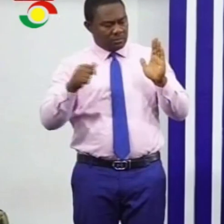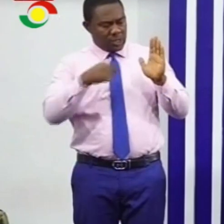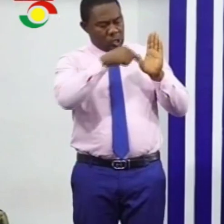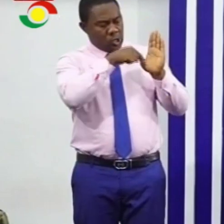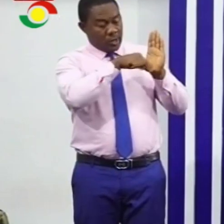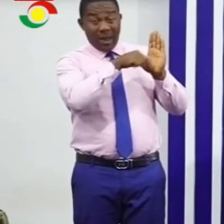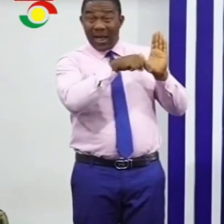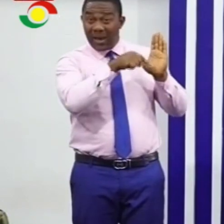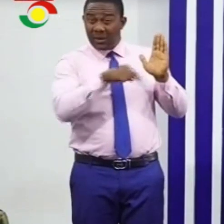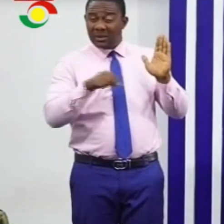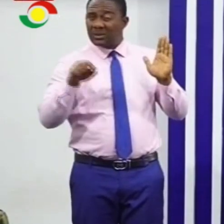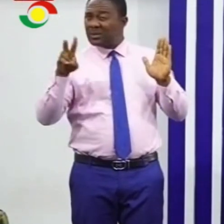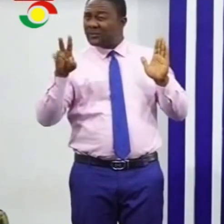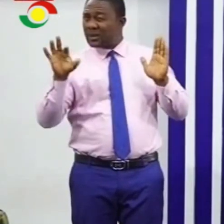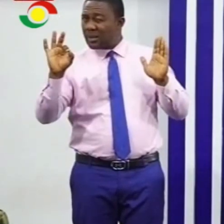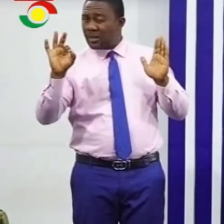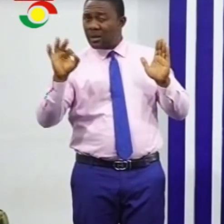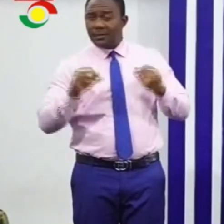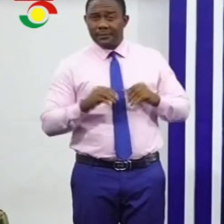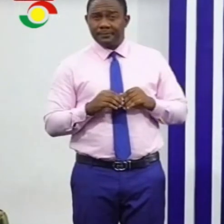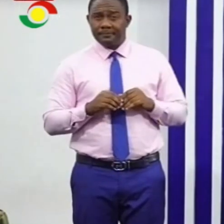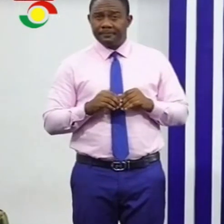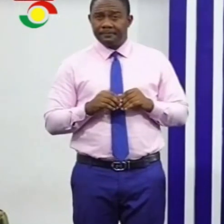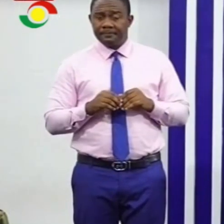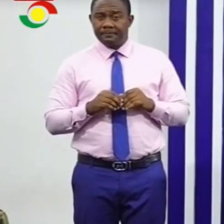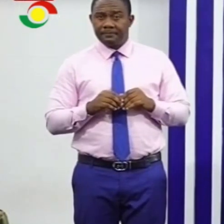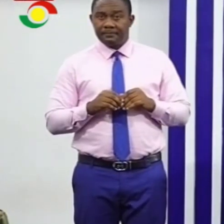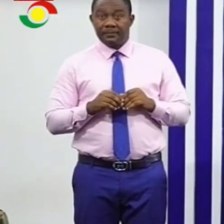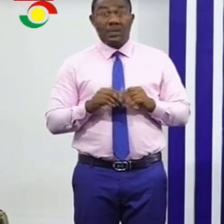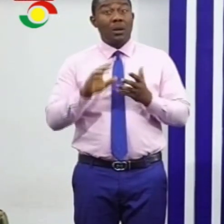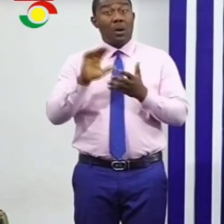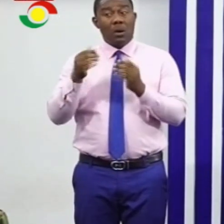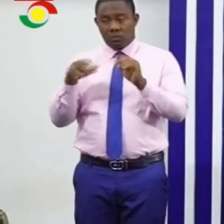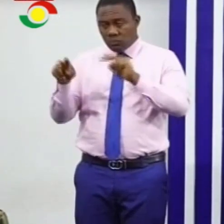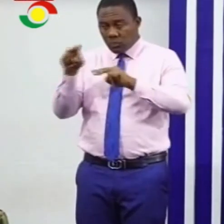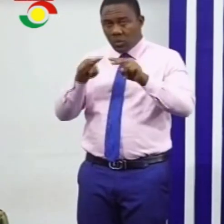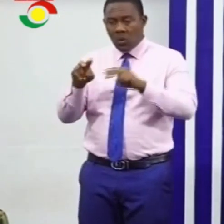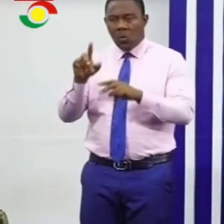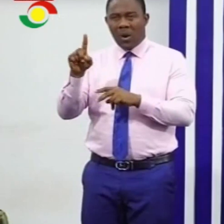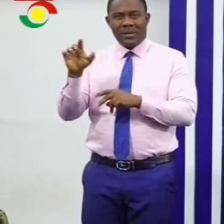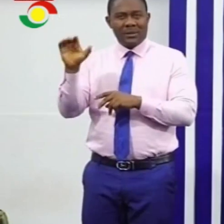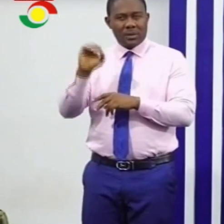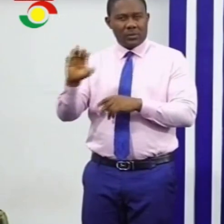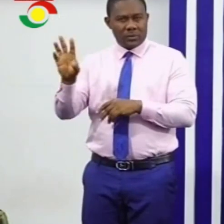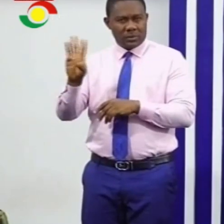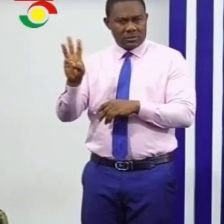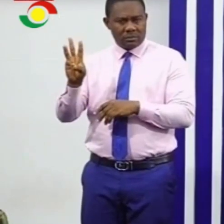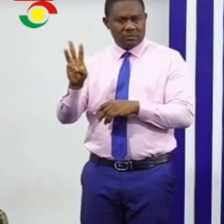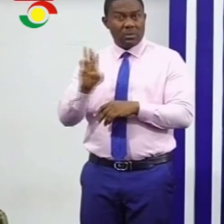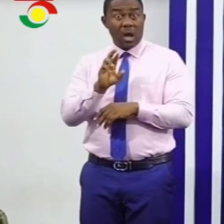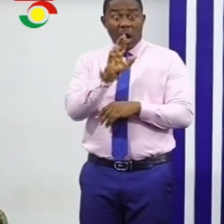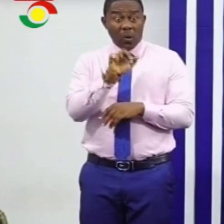routine surveillance currently stands at 106, Accra 95, Kumasi